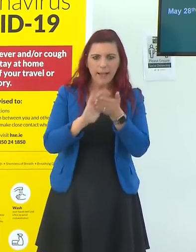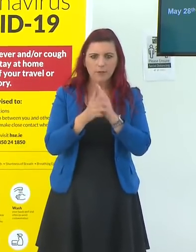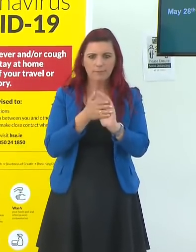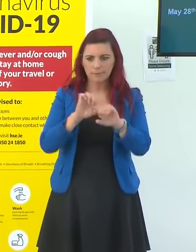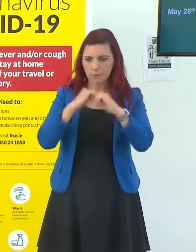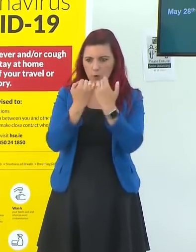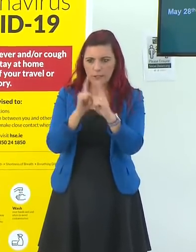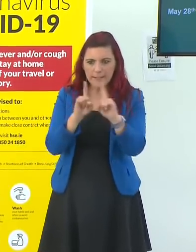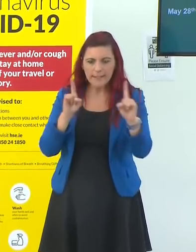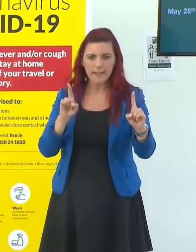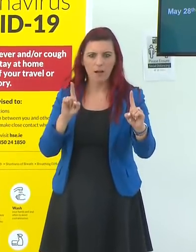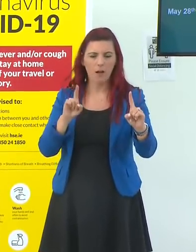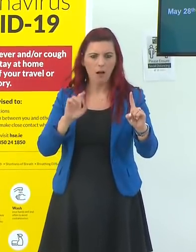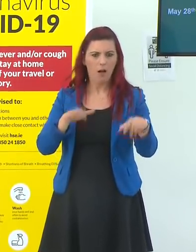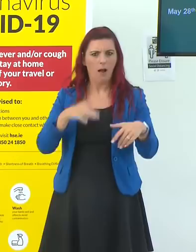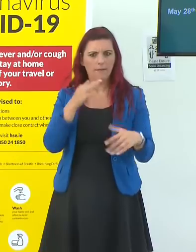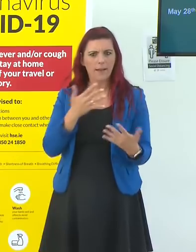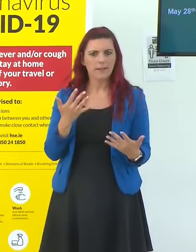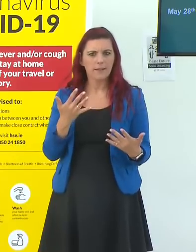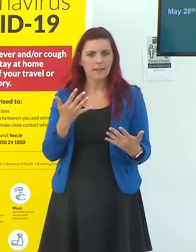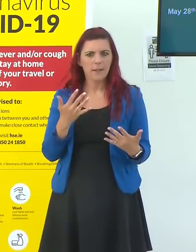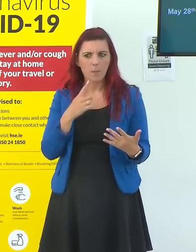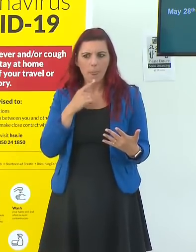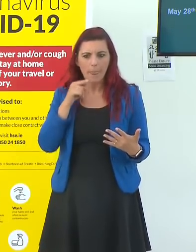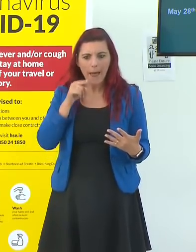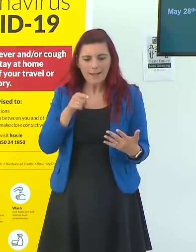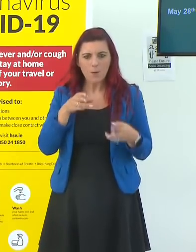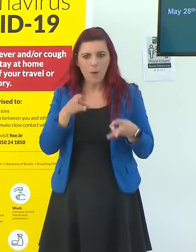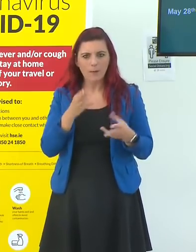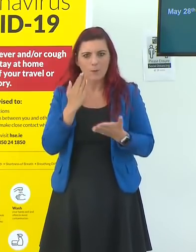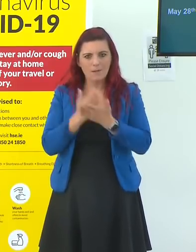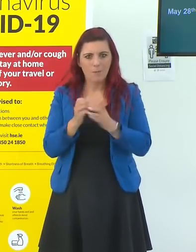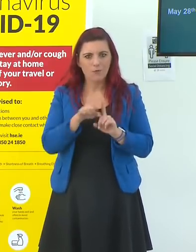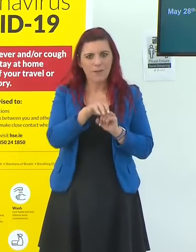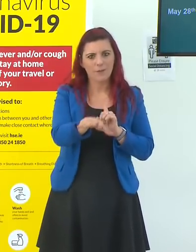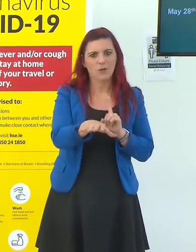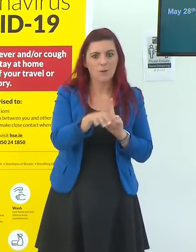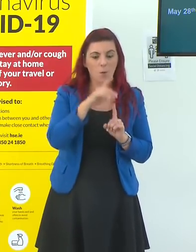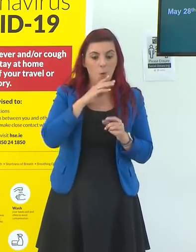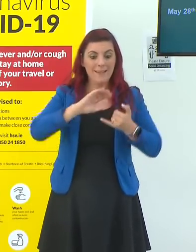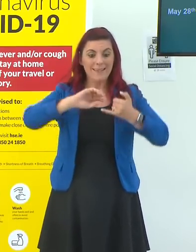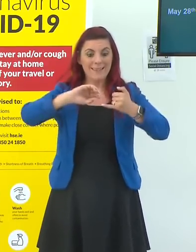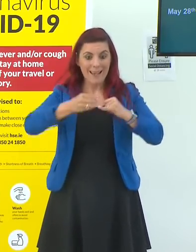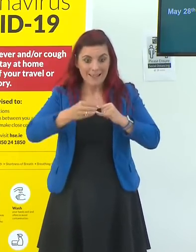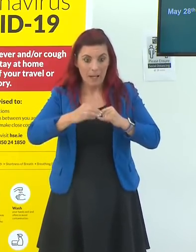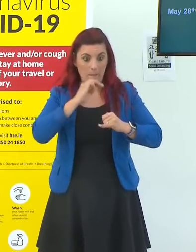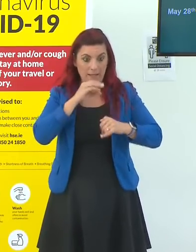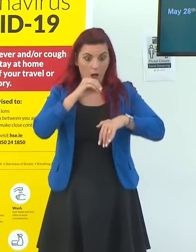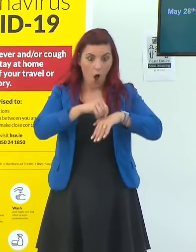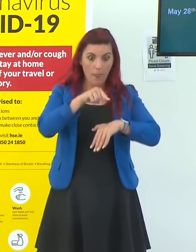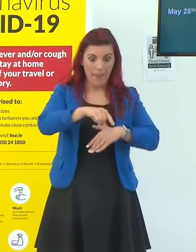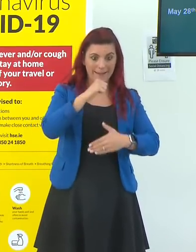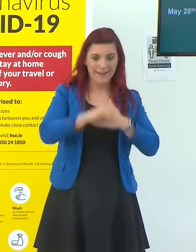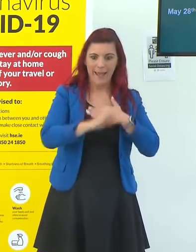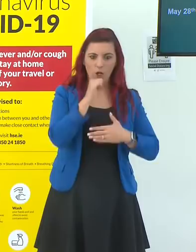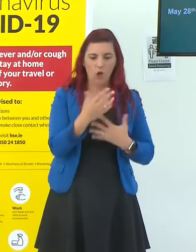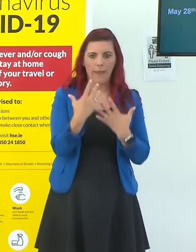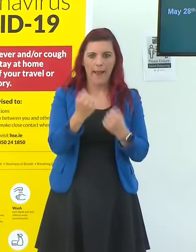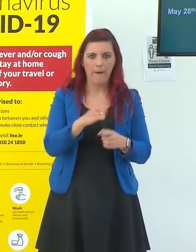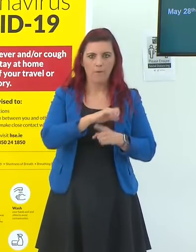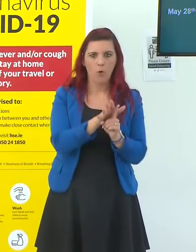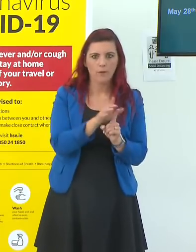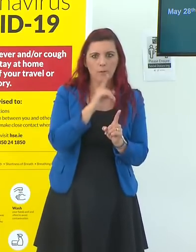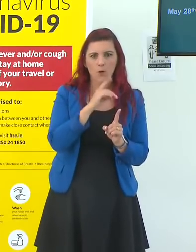distancing measures, which act to break the chain of transmission of the virus. What testing does is enable those control measures, but it isn't a control measure in